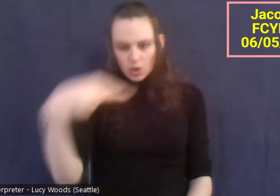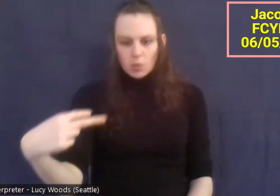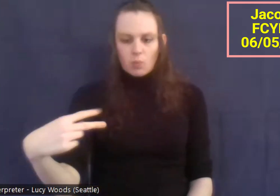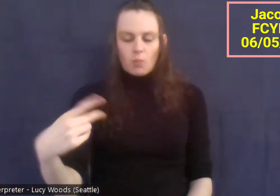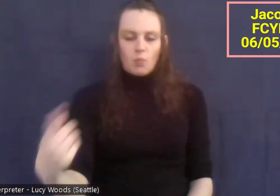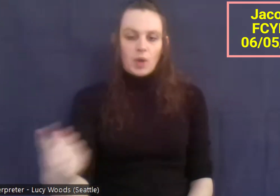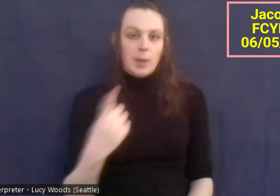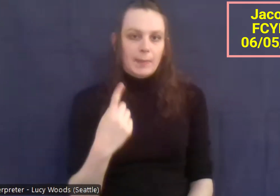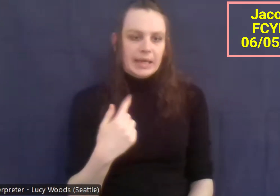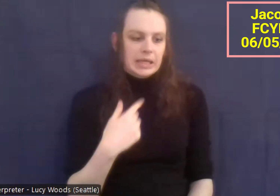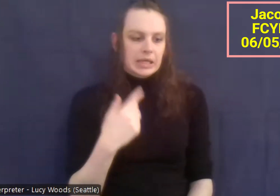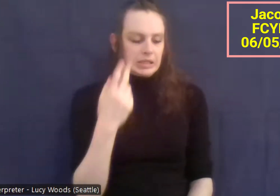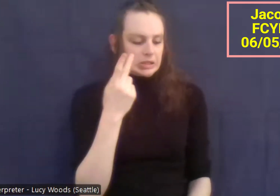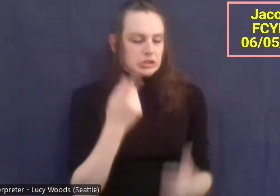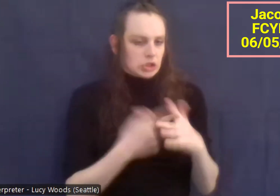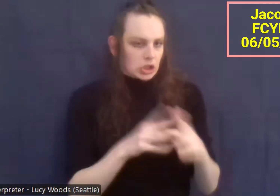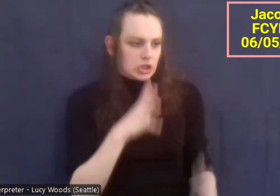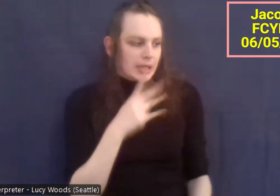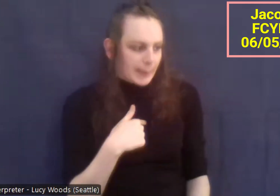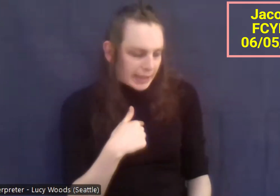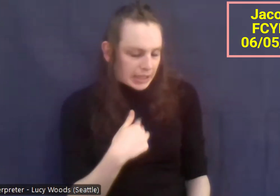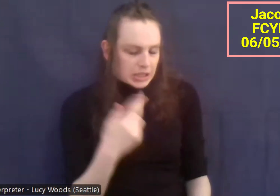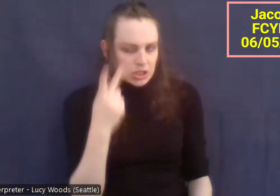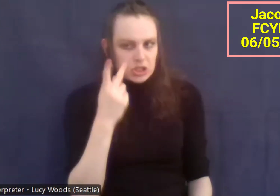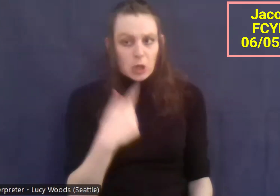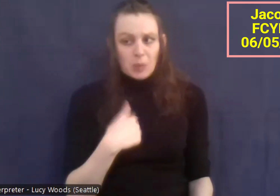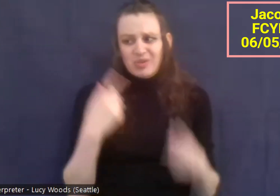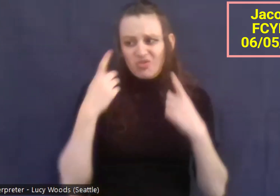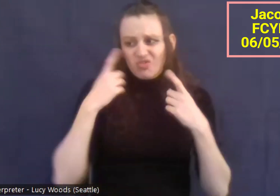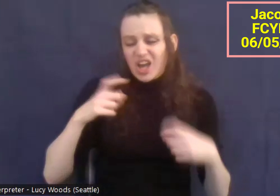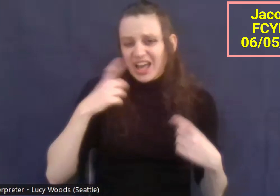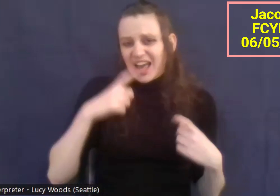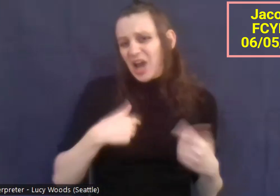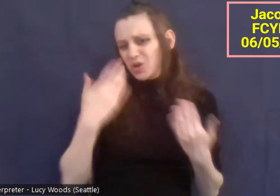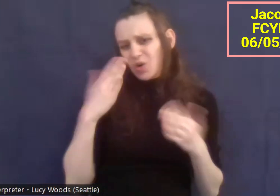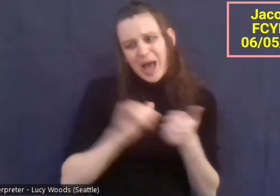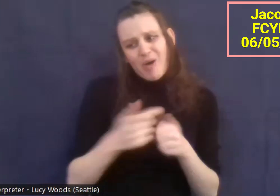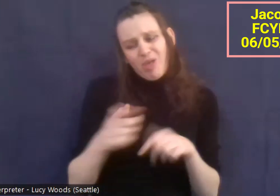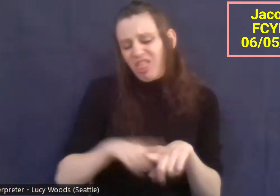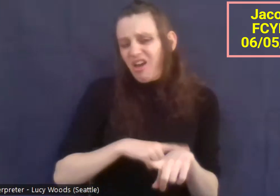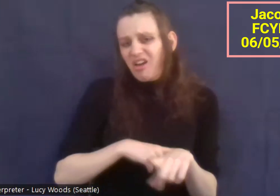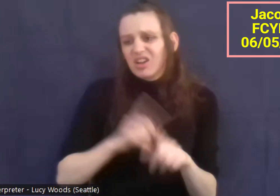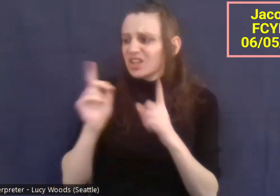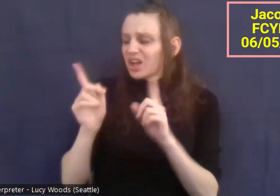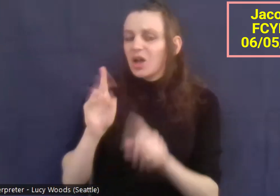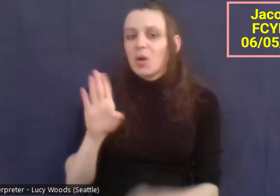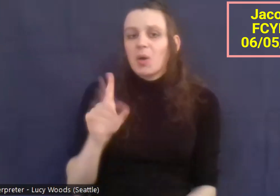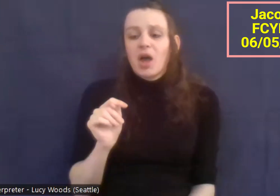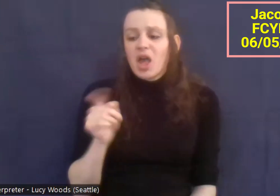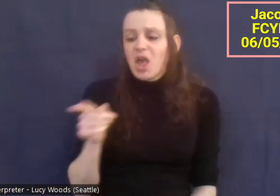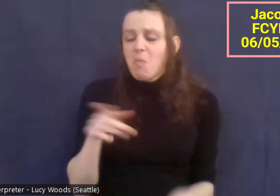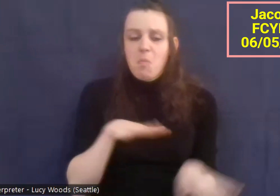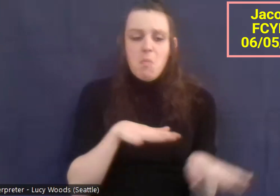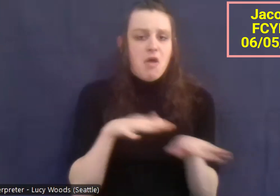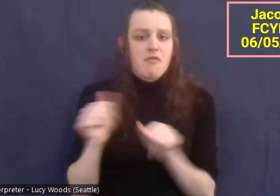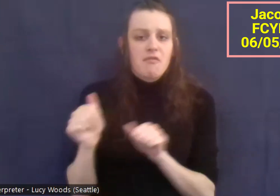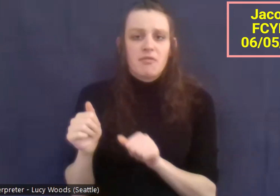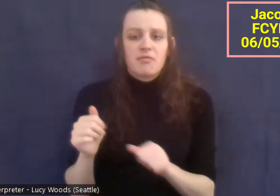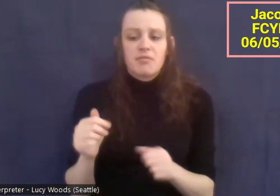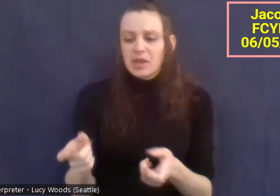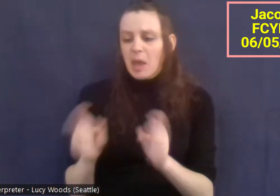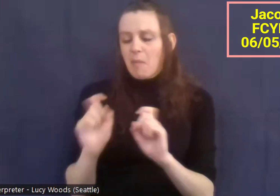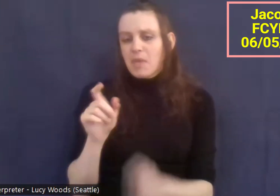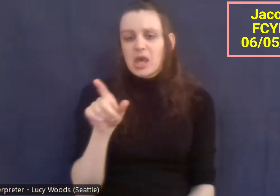saw me crying there, and he started talking to me. I don't know how long he talked to me for, but as he was walking away, he gave me a $20